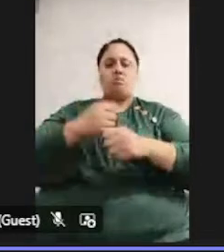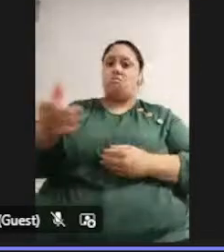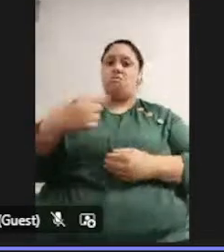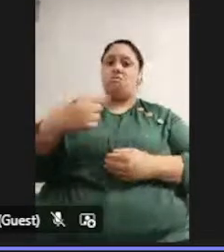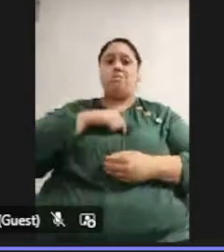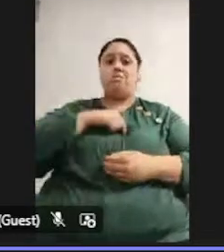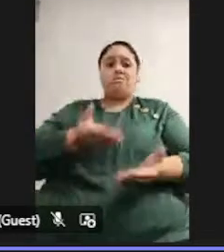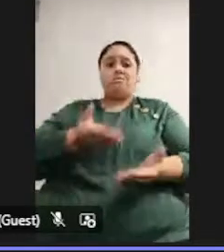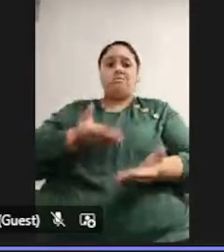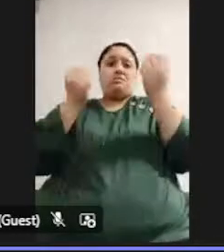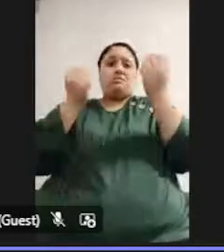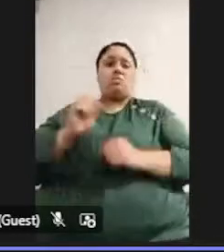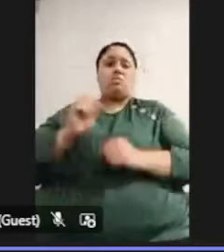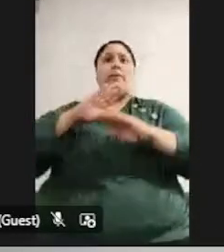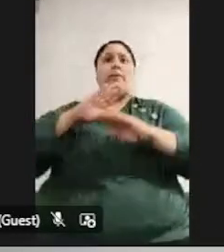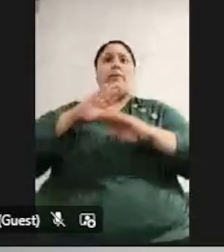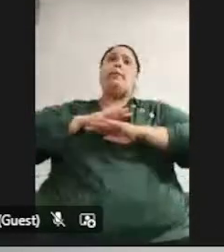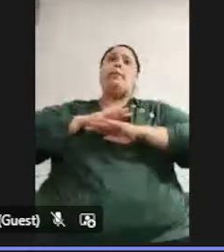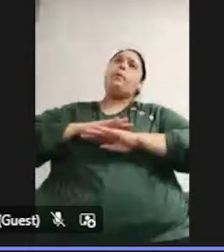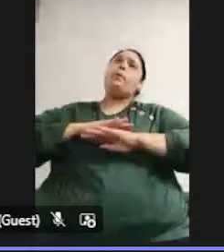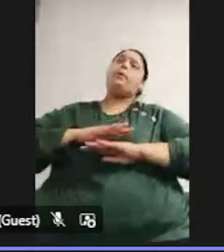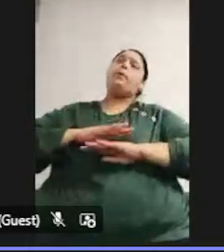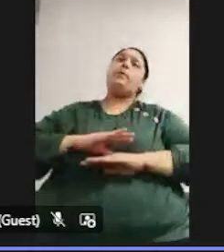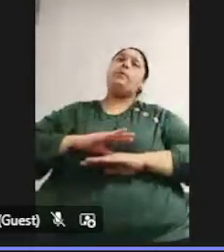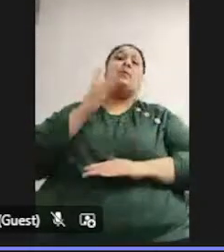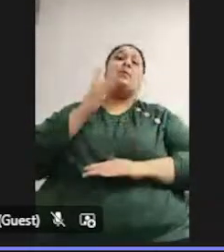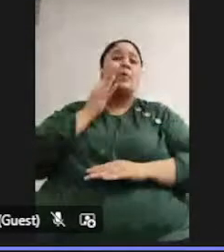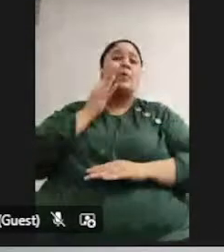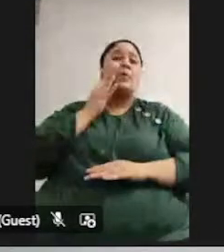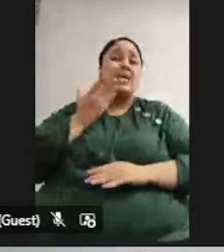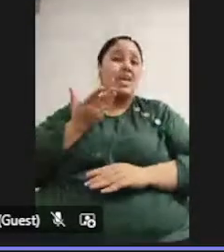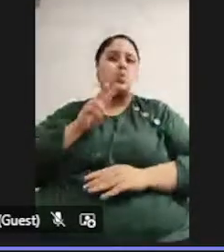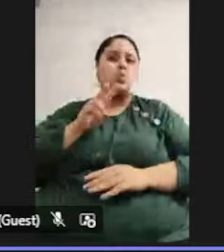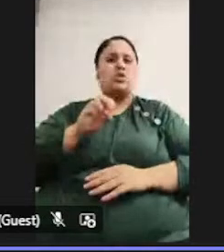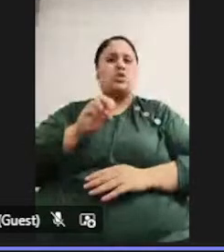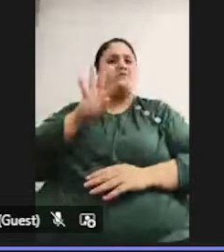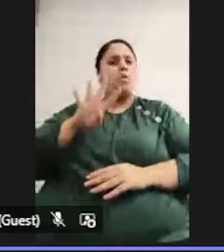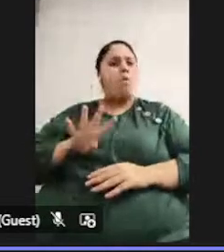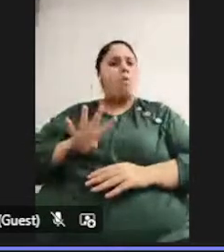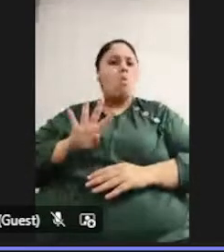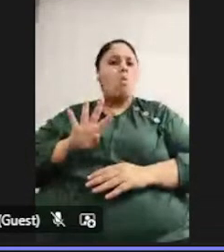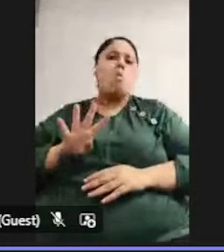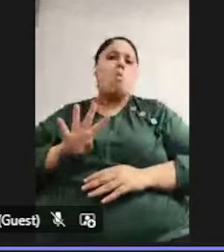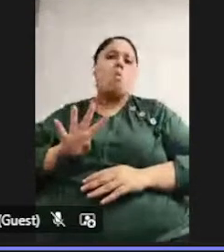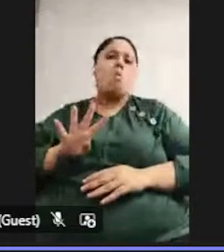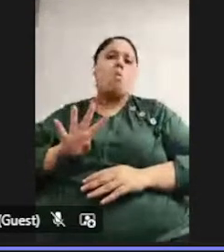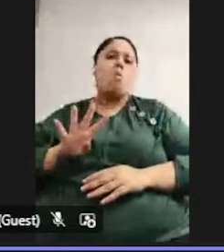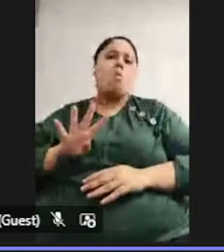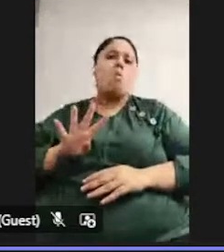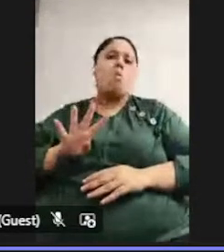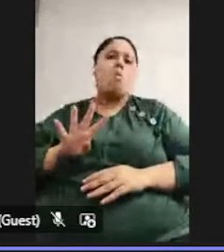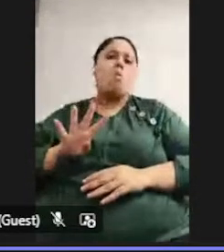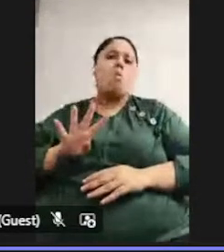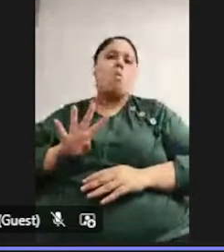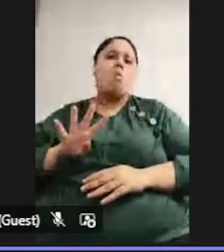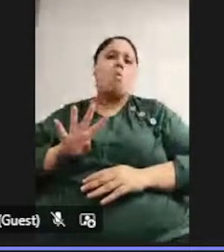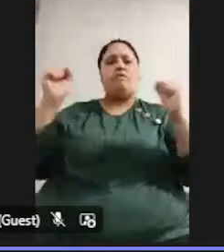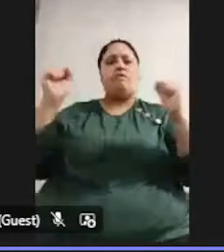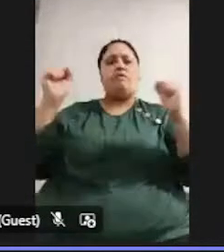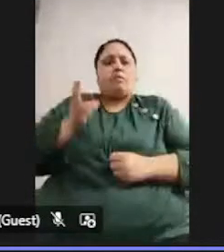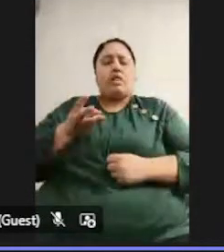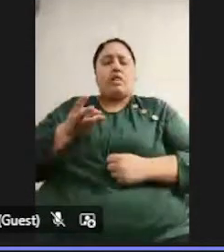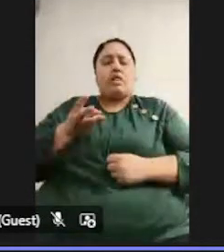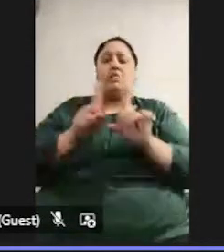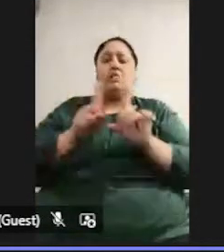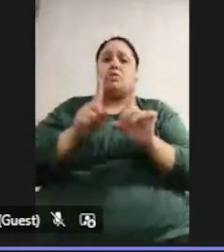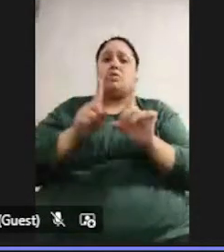relief is only likely to come in 2024. And if you look at the earliest indication of where Eskom